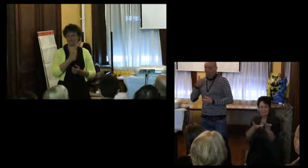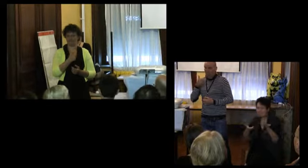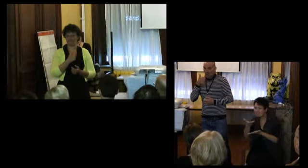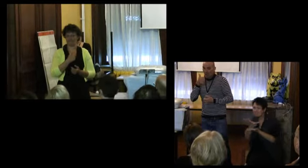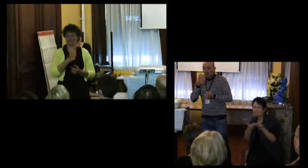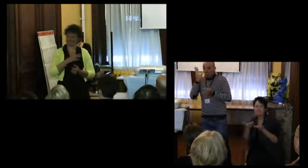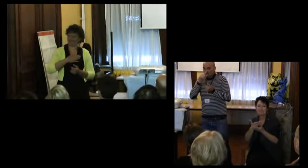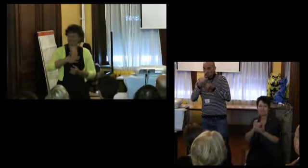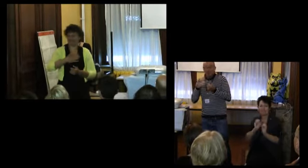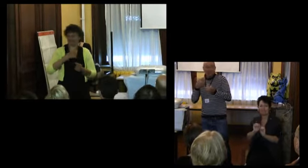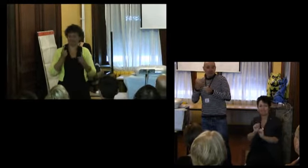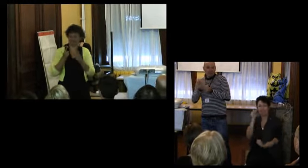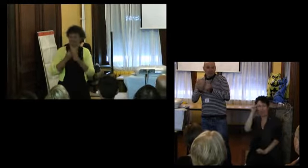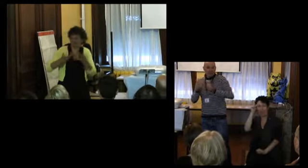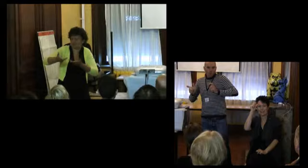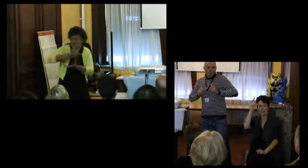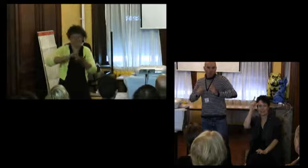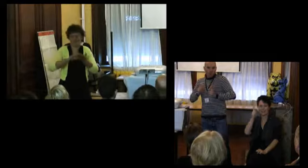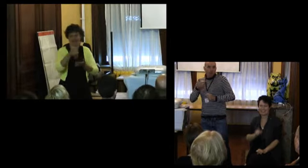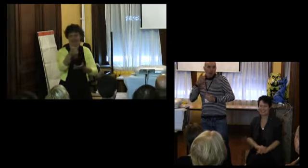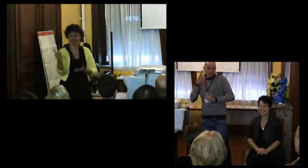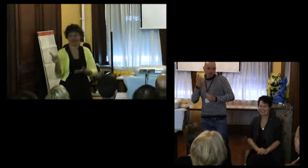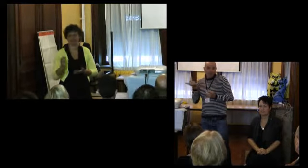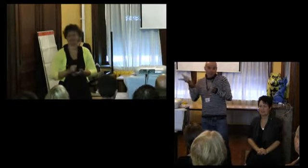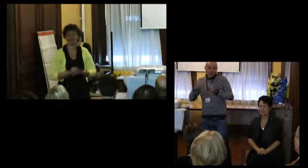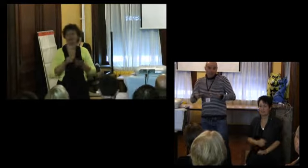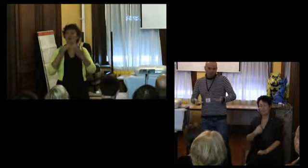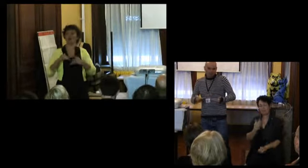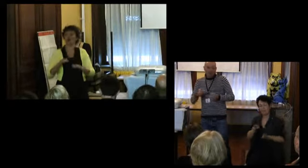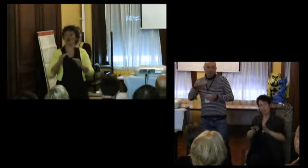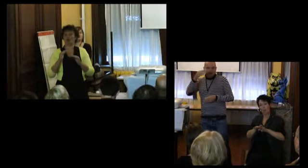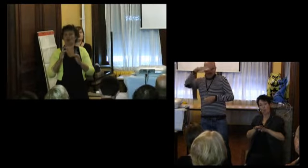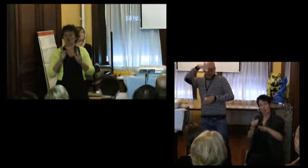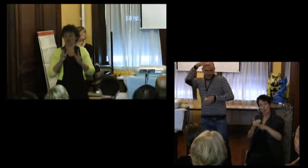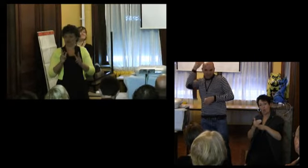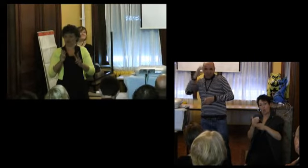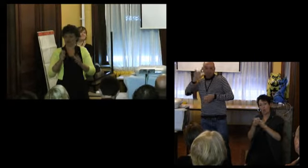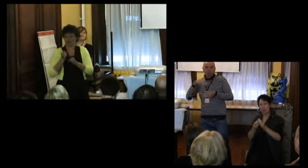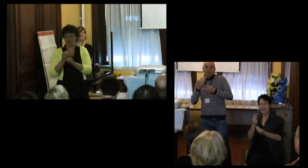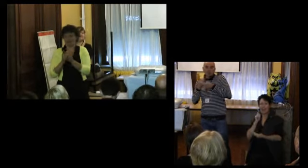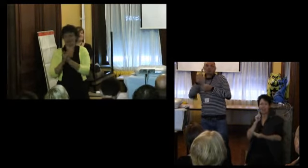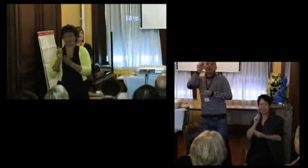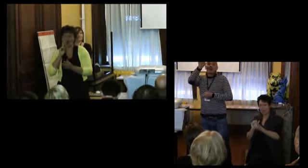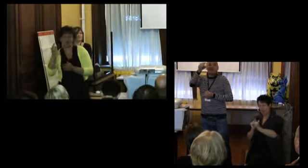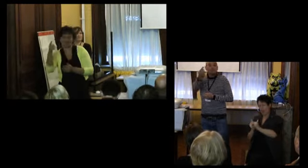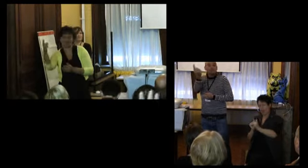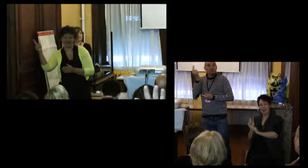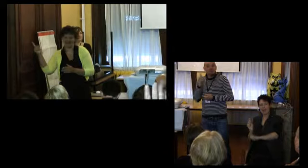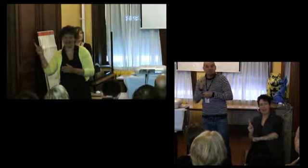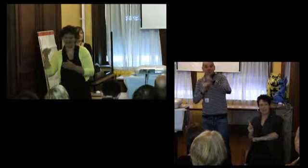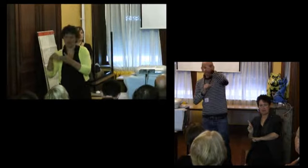point. I forgot one thing. I also work with a hearing colleague, which is not